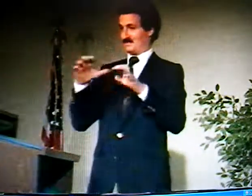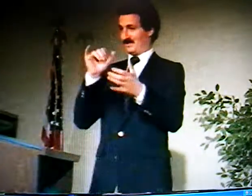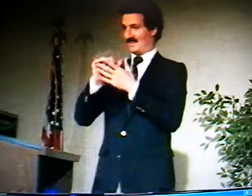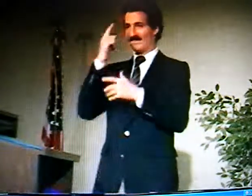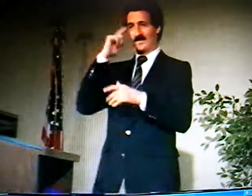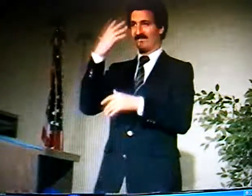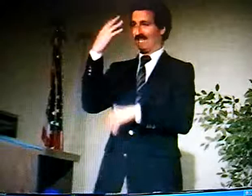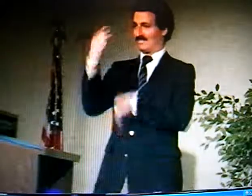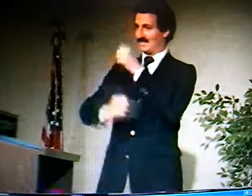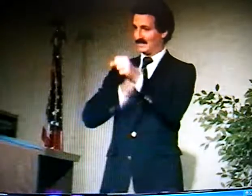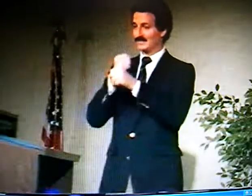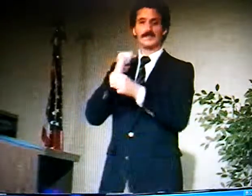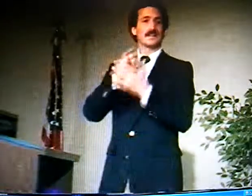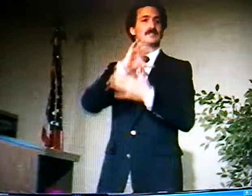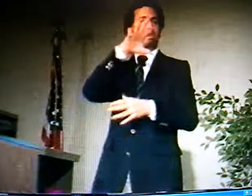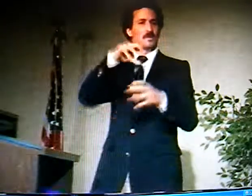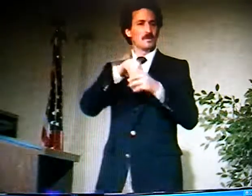items such as using